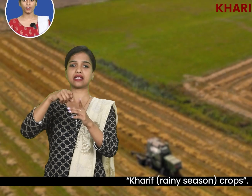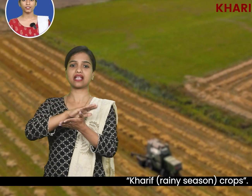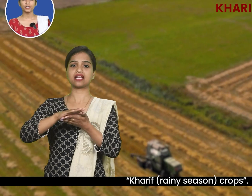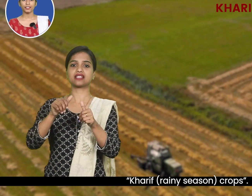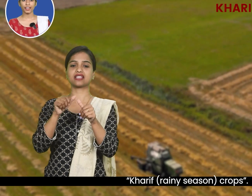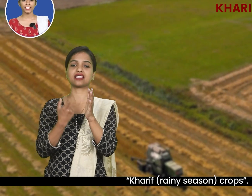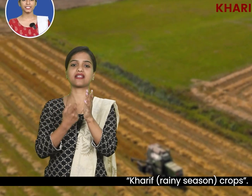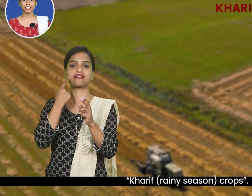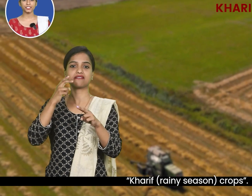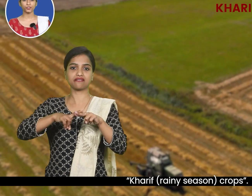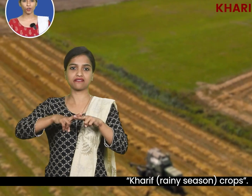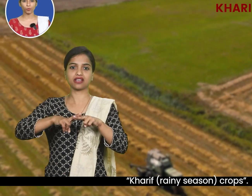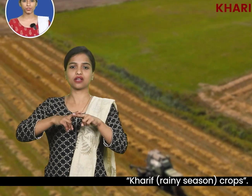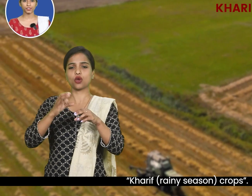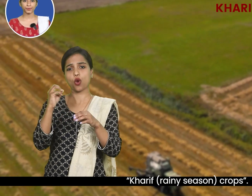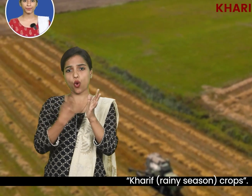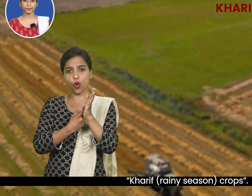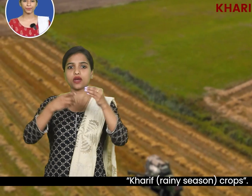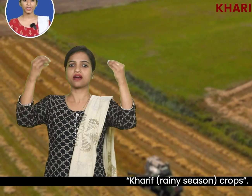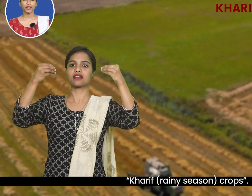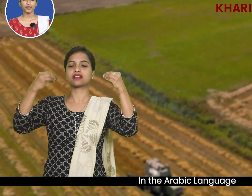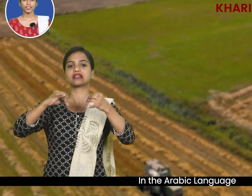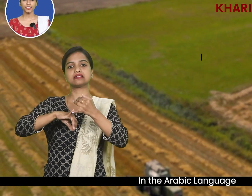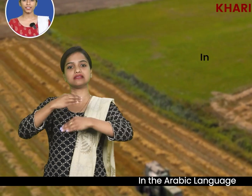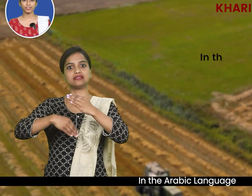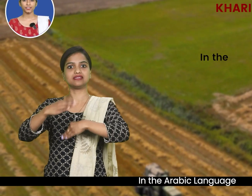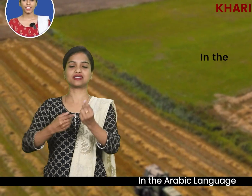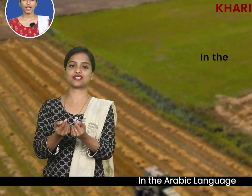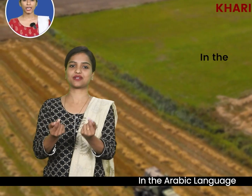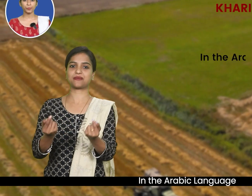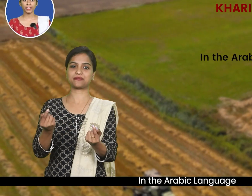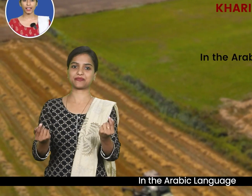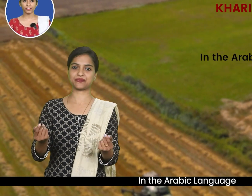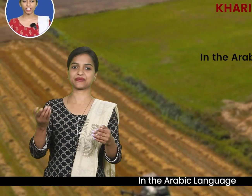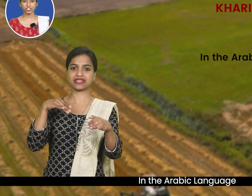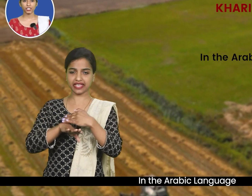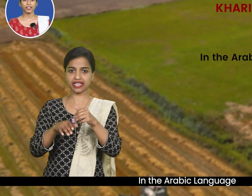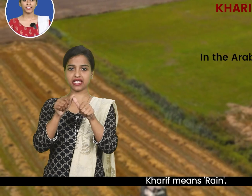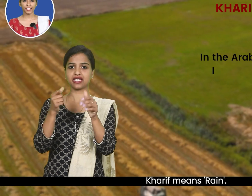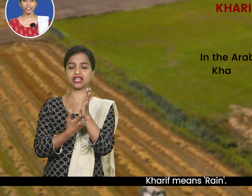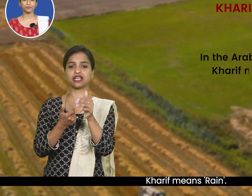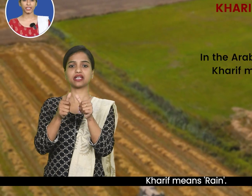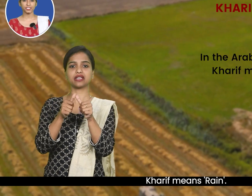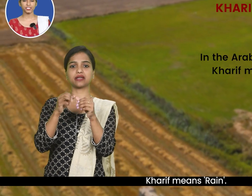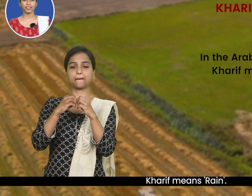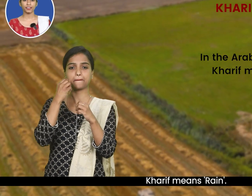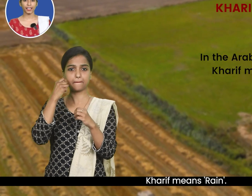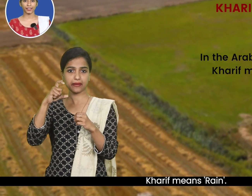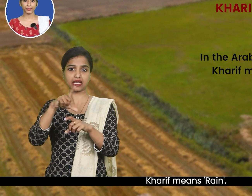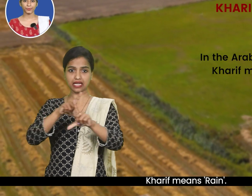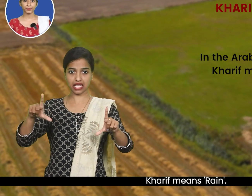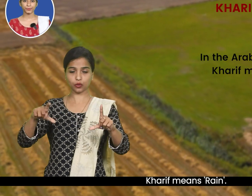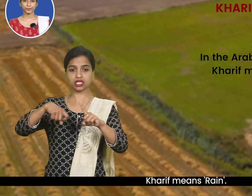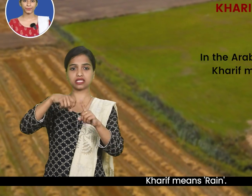or rainy season crops. In the Arabic language, Kharif means